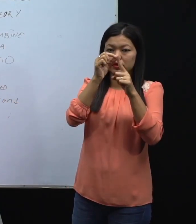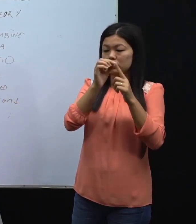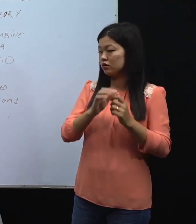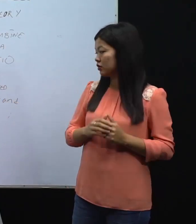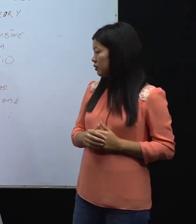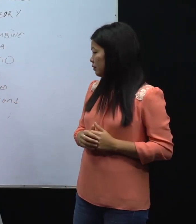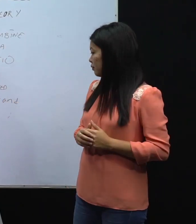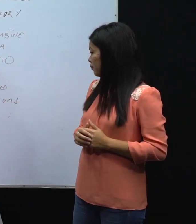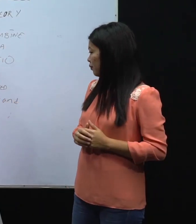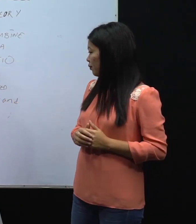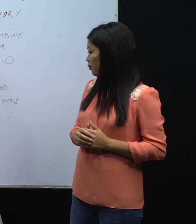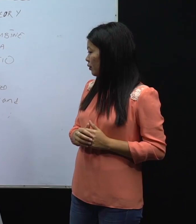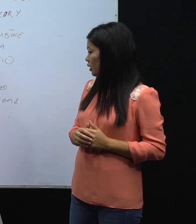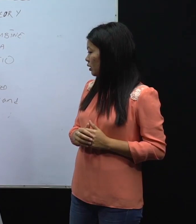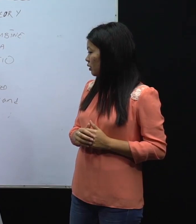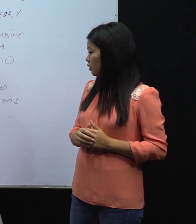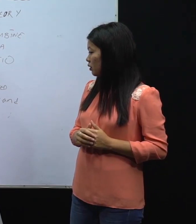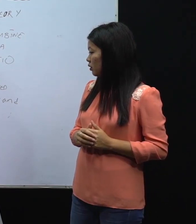change.